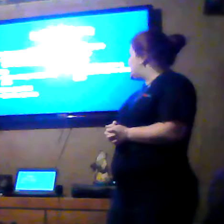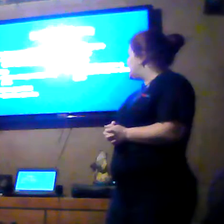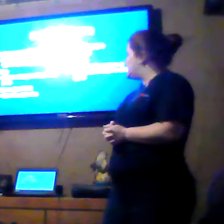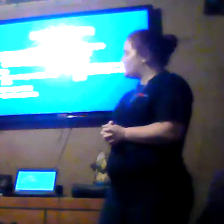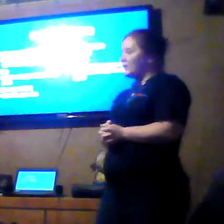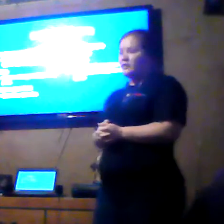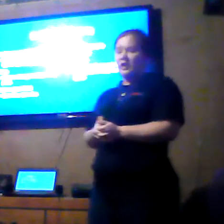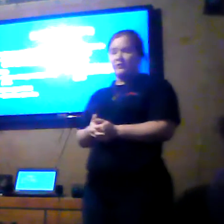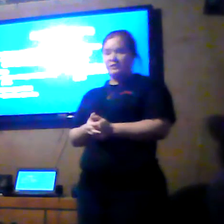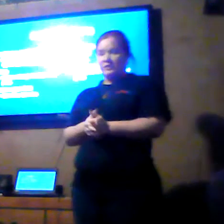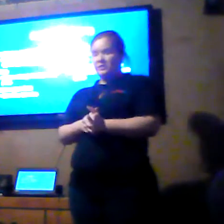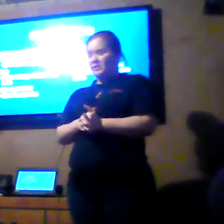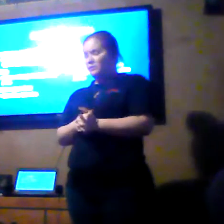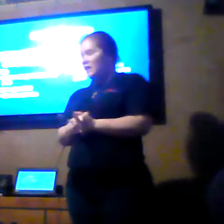the brain or other tissue.